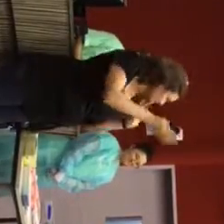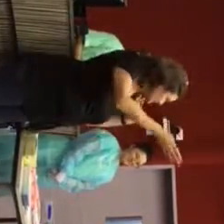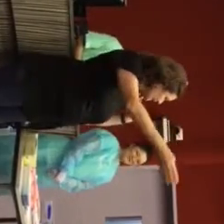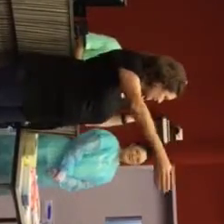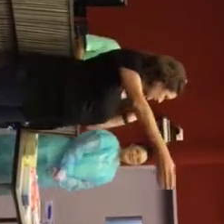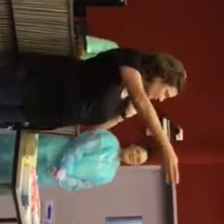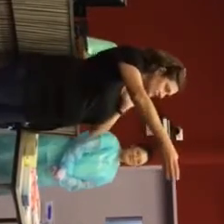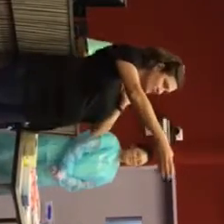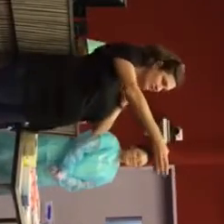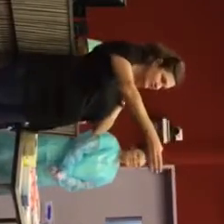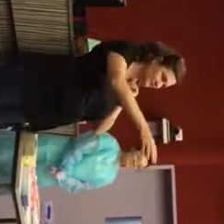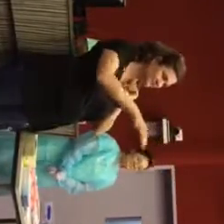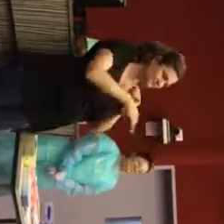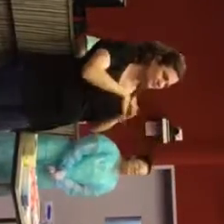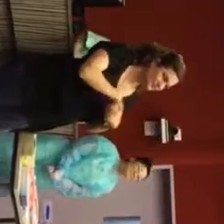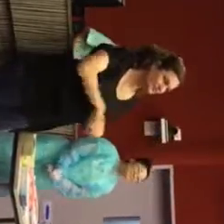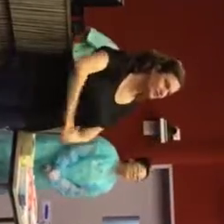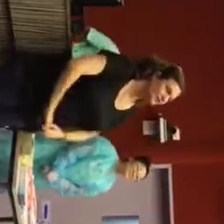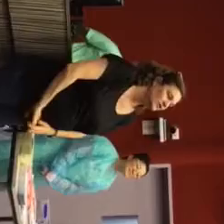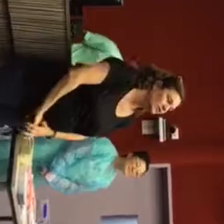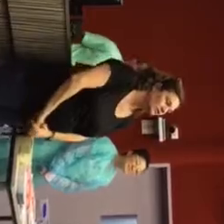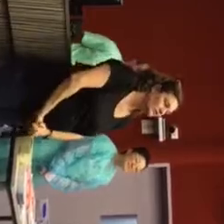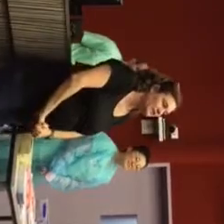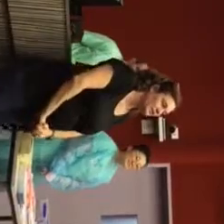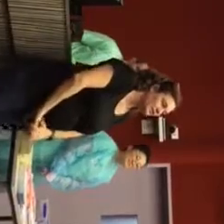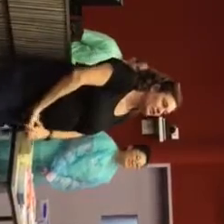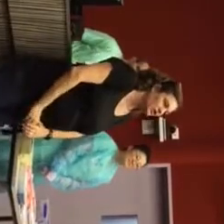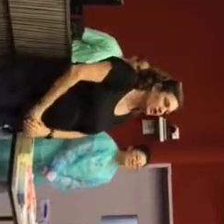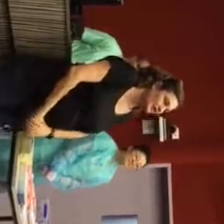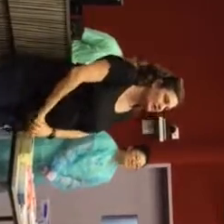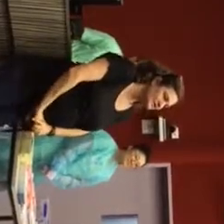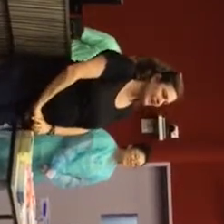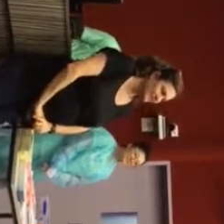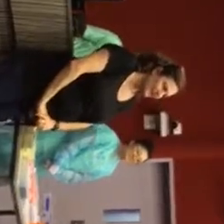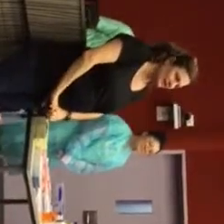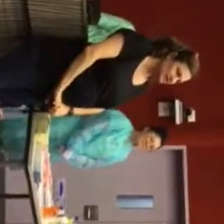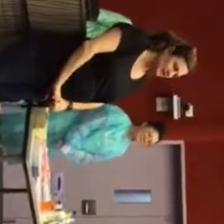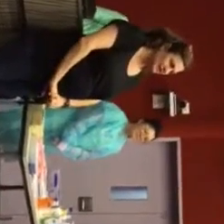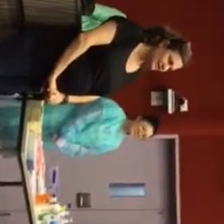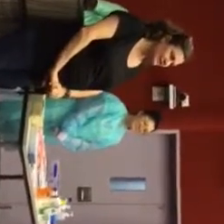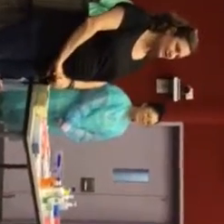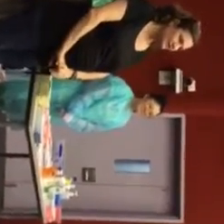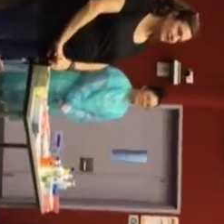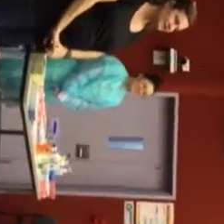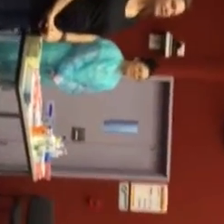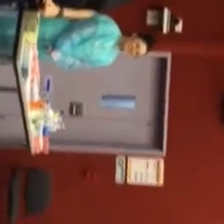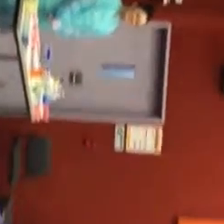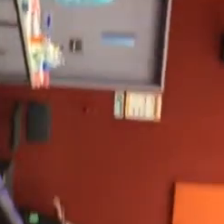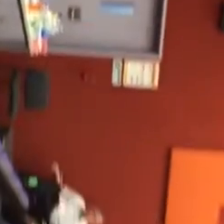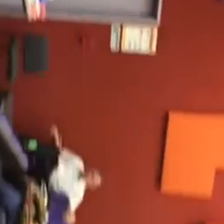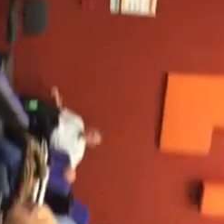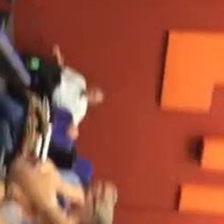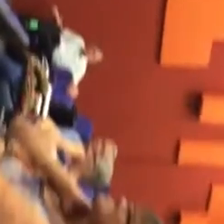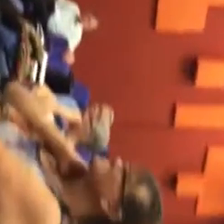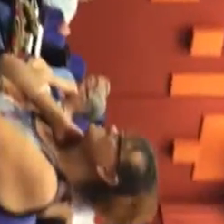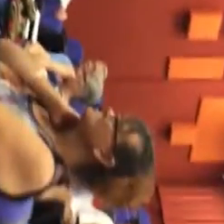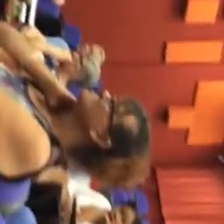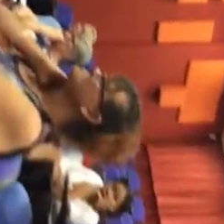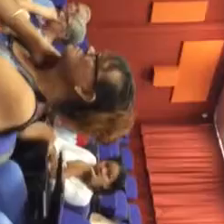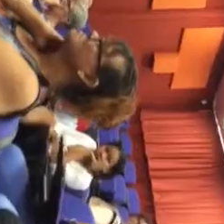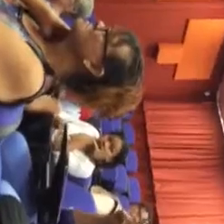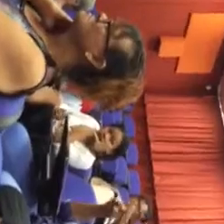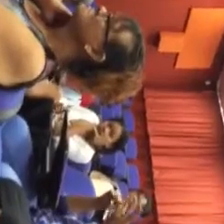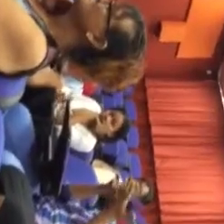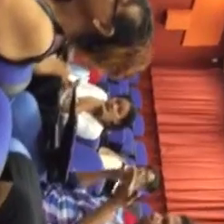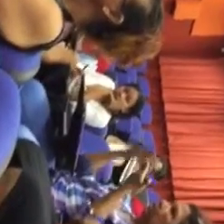toothpaste. Sorry, Patty had a question? What if people, the clients, they have an allergy? Some people, they do